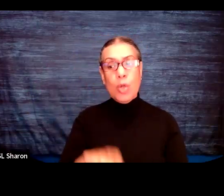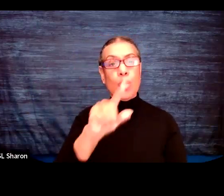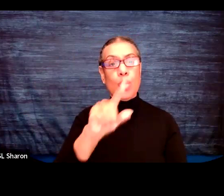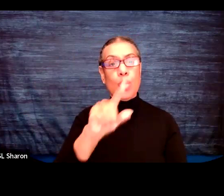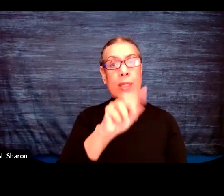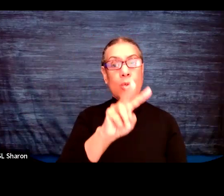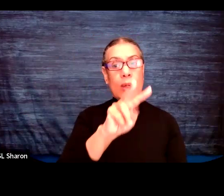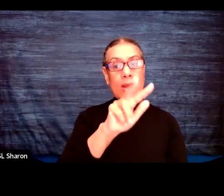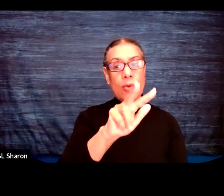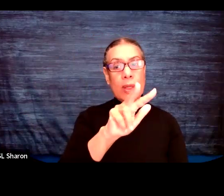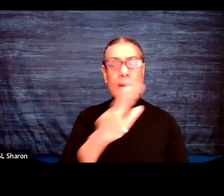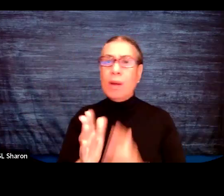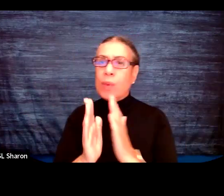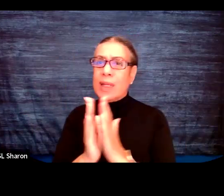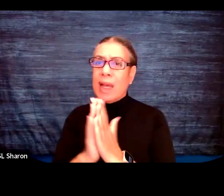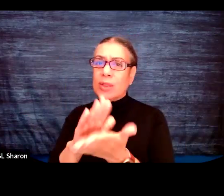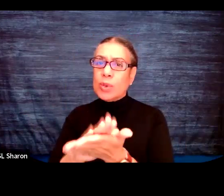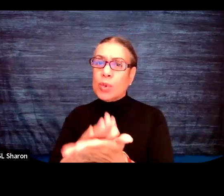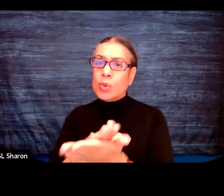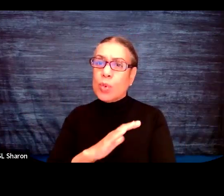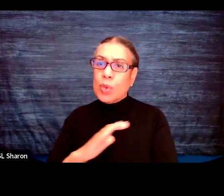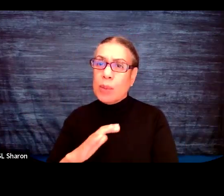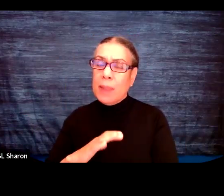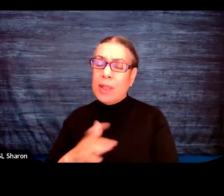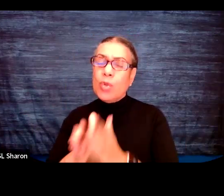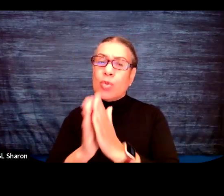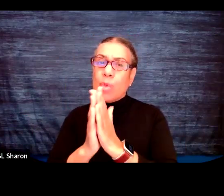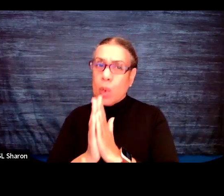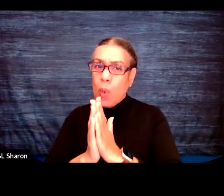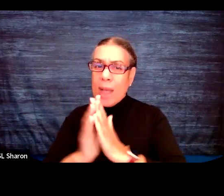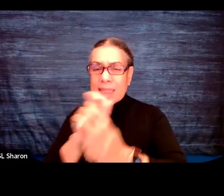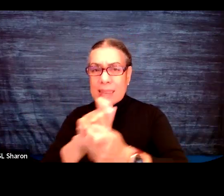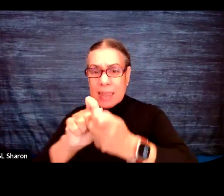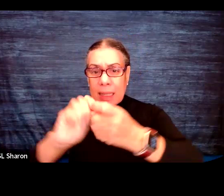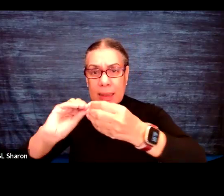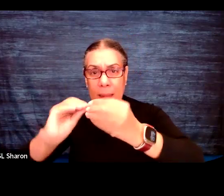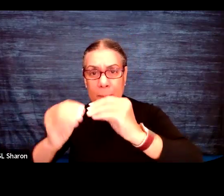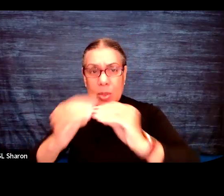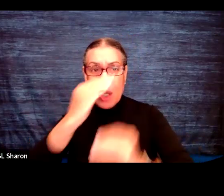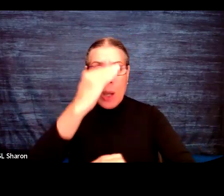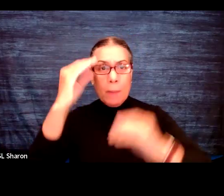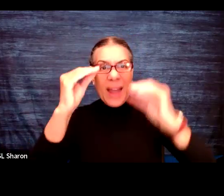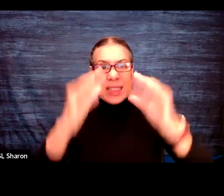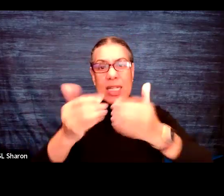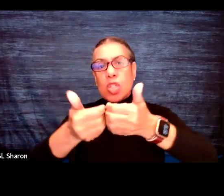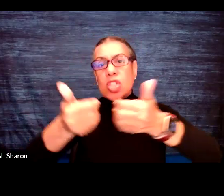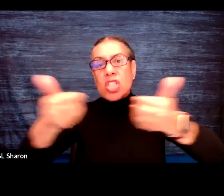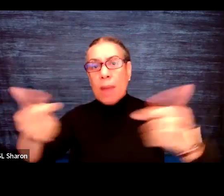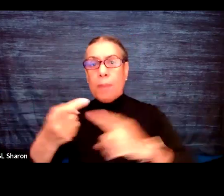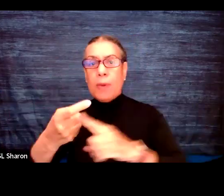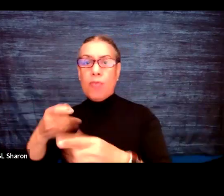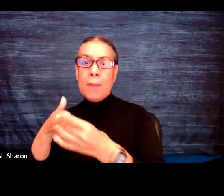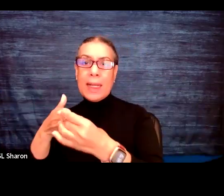2023. We asked the school committee to request the number and percentages of Black teachers separate from